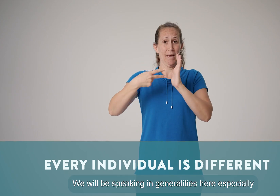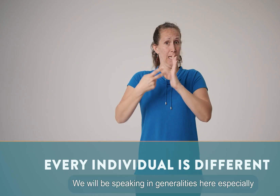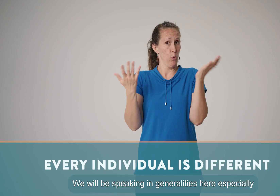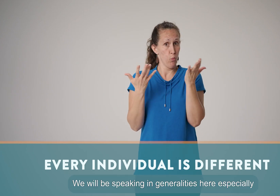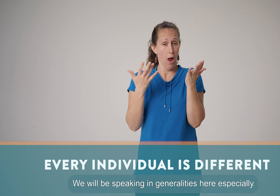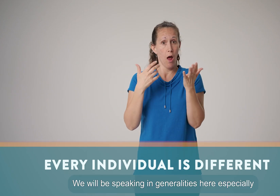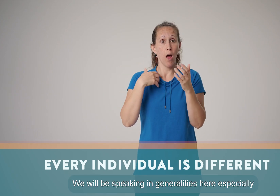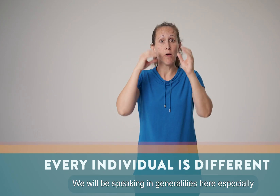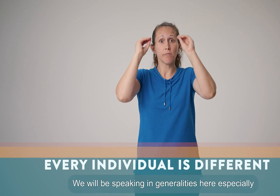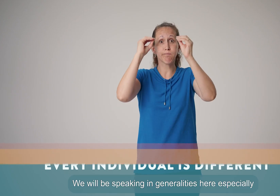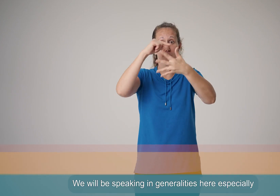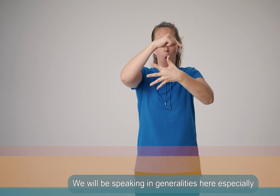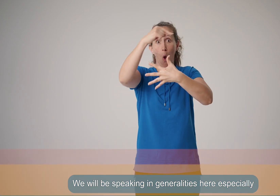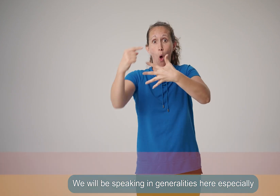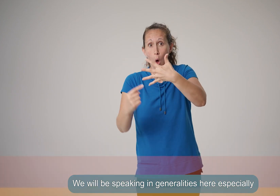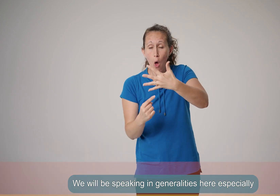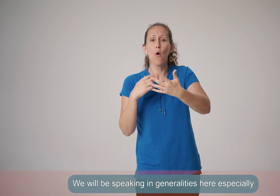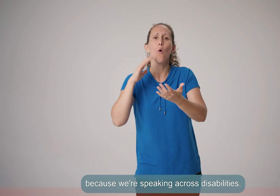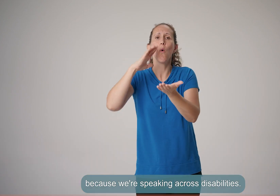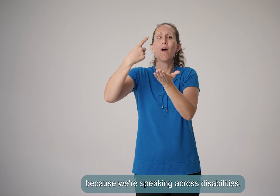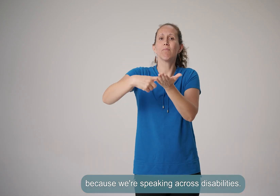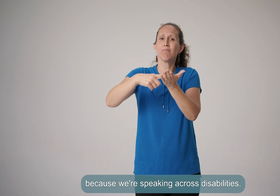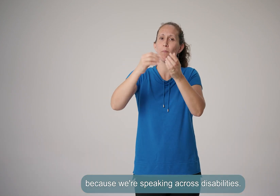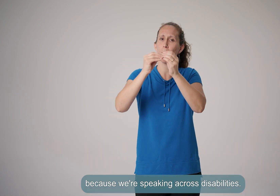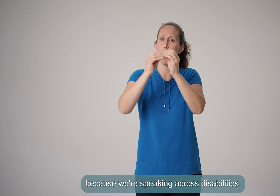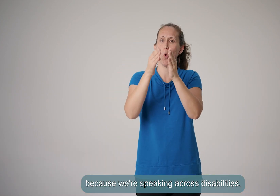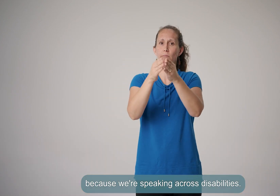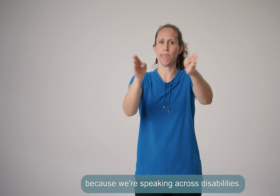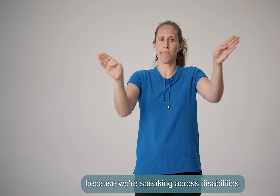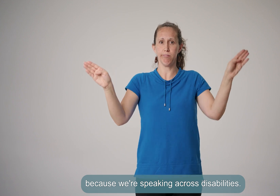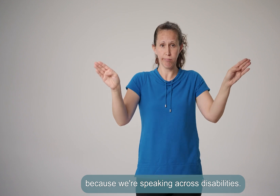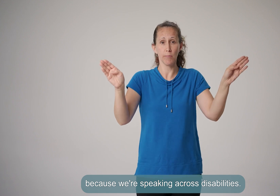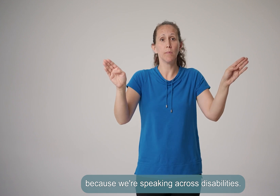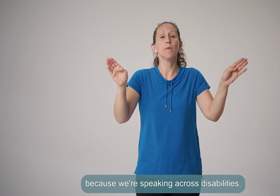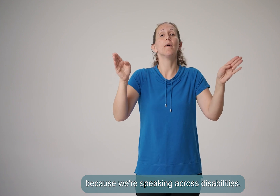speaking in generalities here, especially because we're speaking across disabilities.